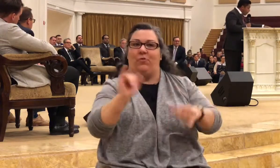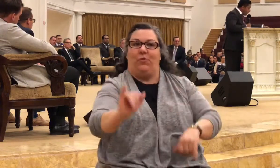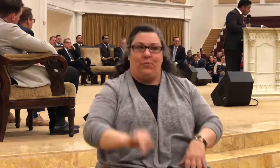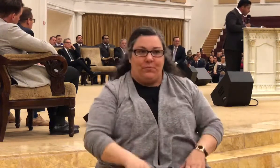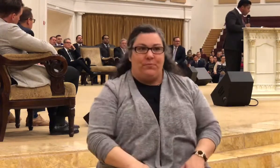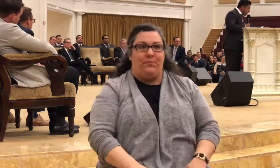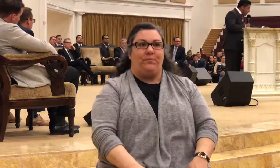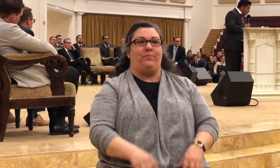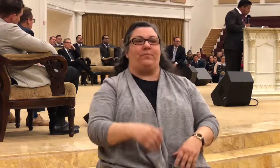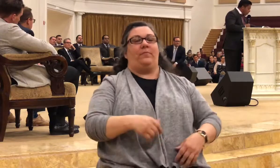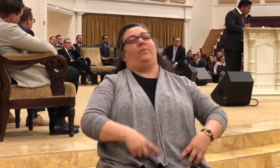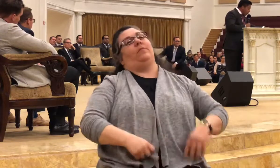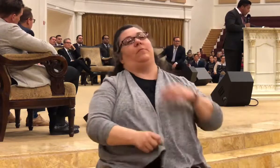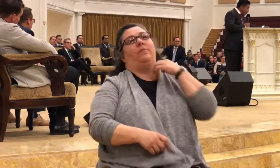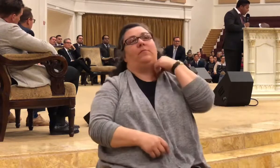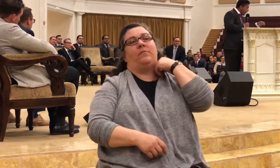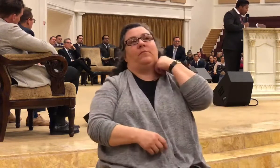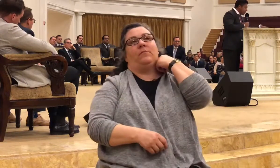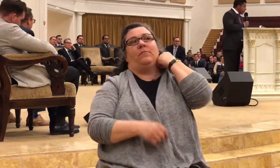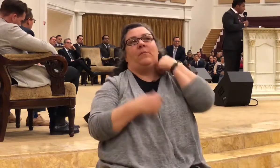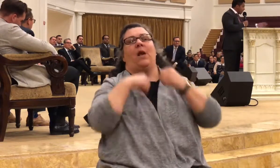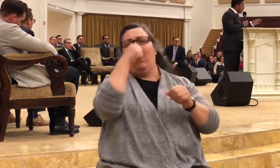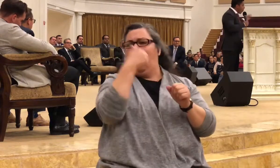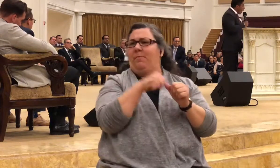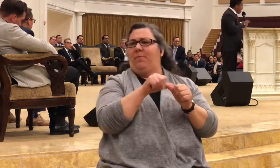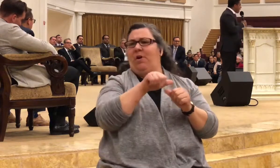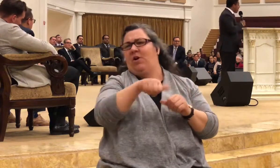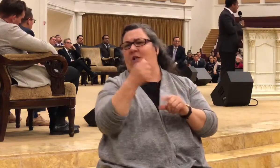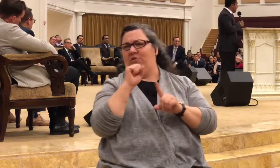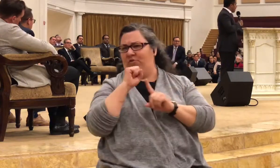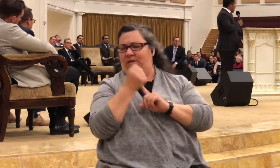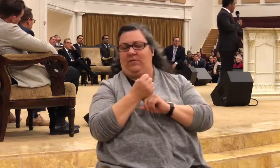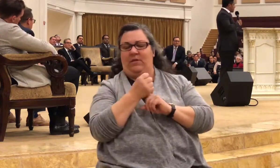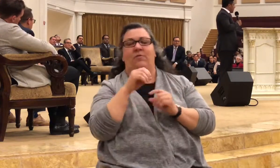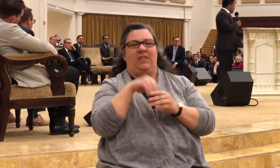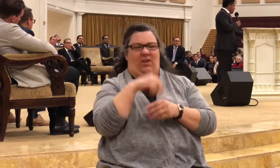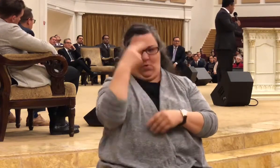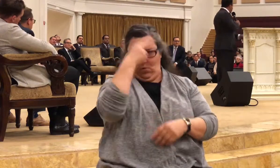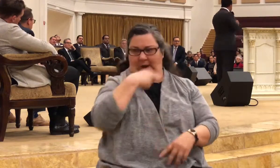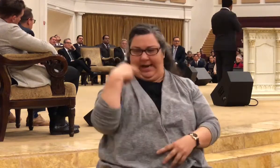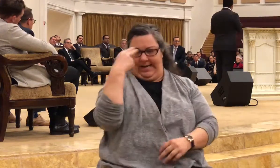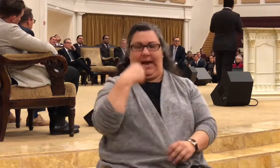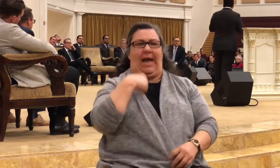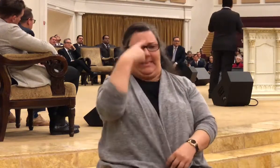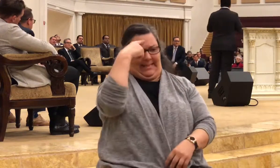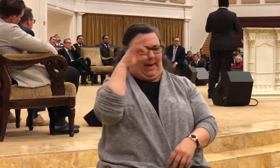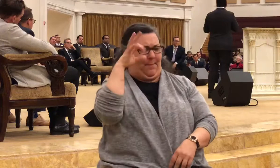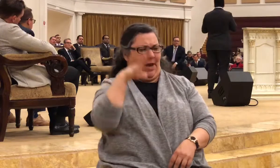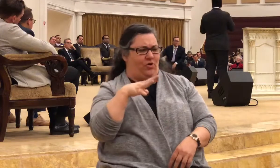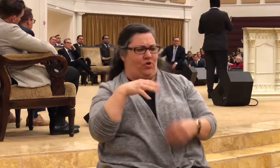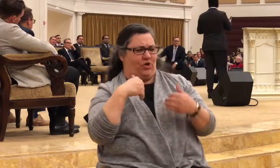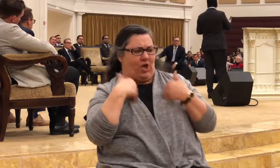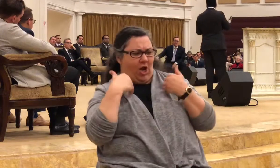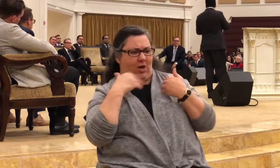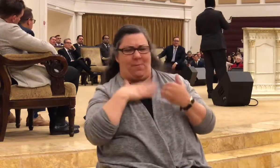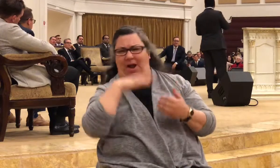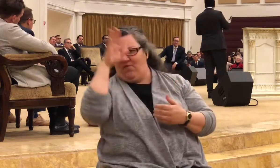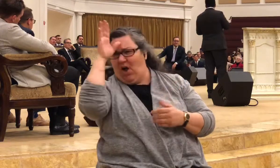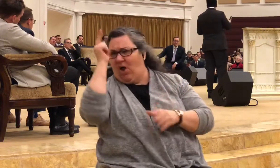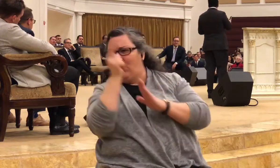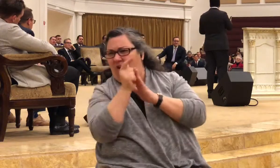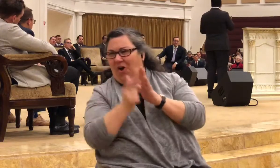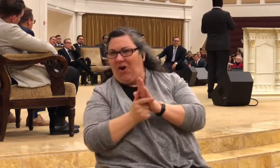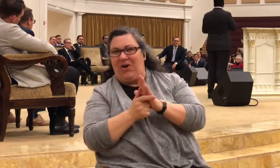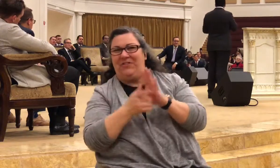I remember one other occasion, we were in Hawaii, and I think Pastor Young, my father-in-law, tells this story